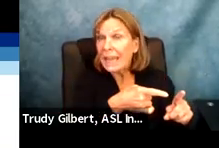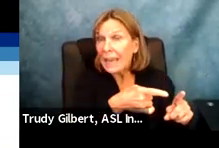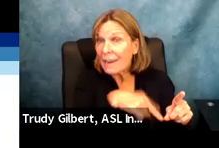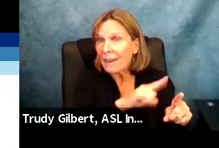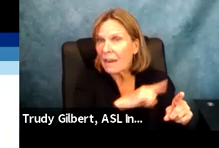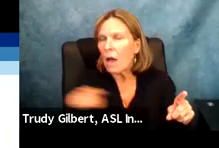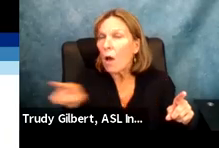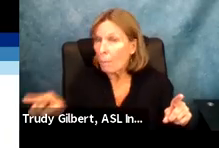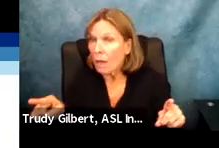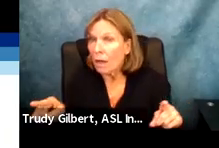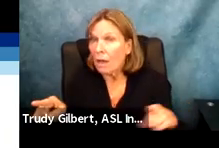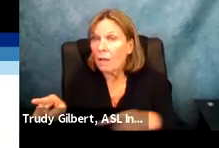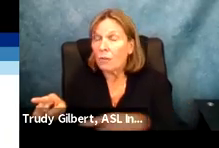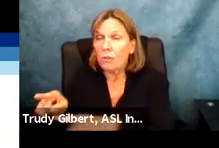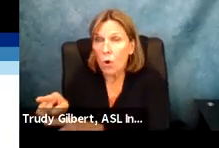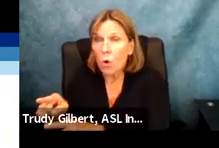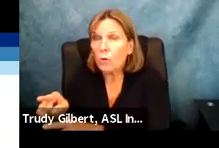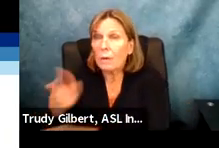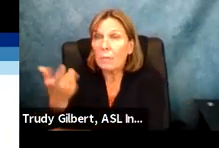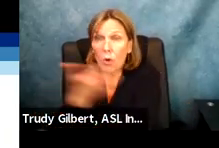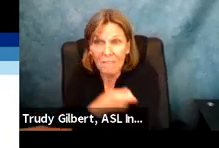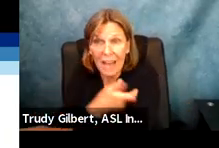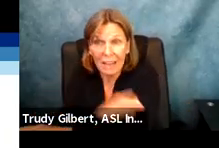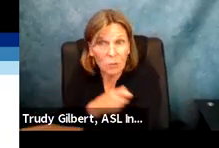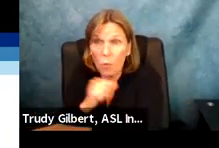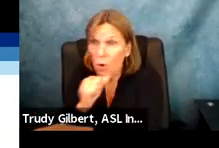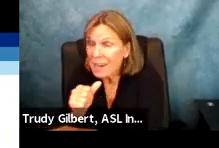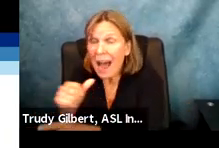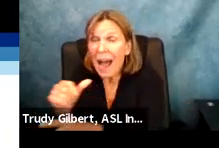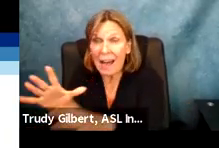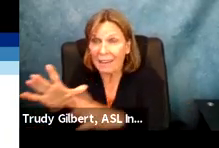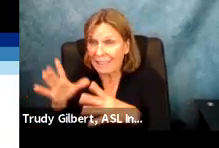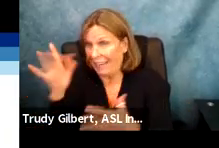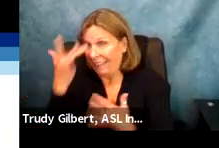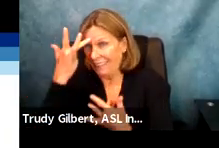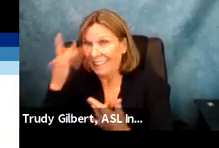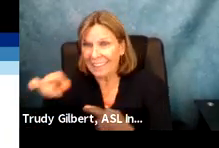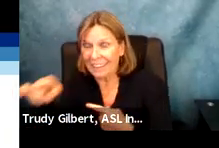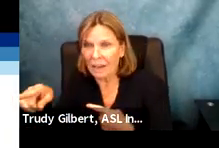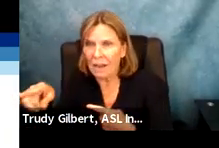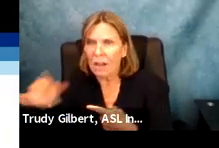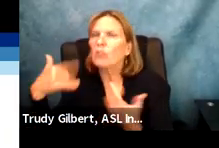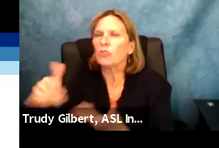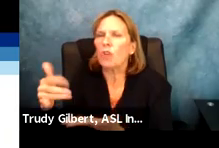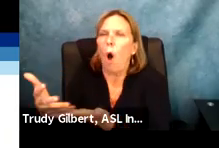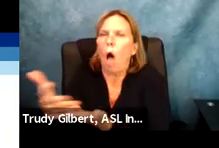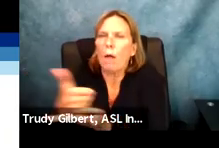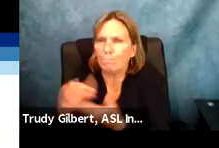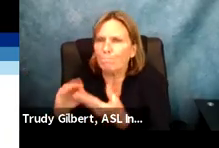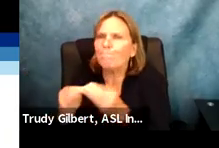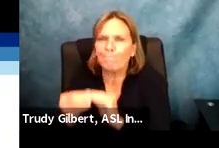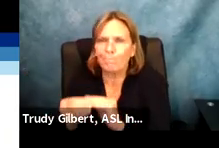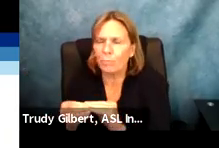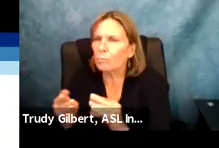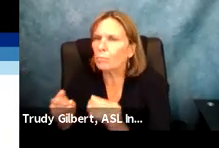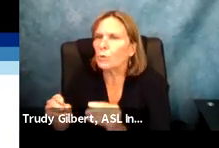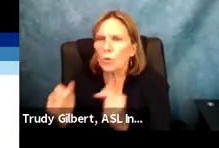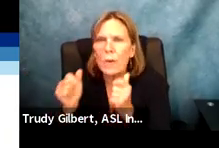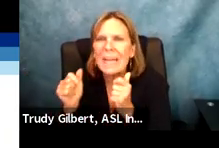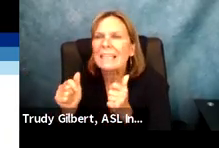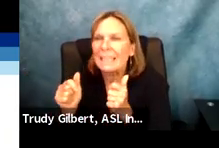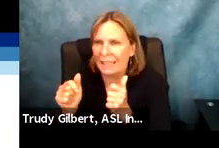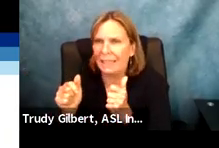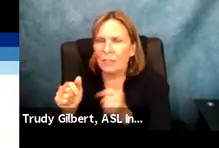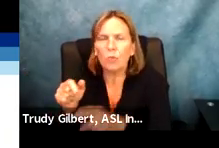were getting sick. And that data was collected so quickly that they were able to get a pretty definitive answer that these vaccines are